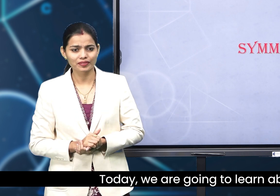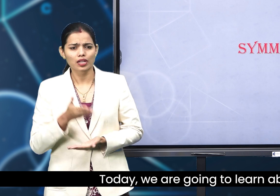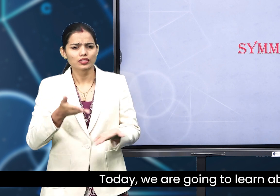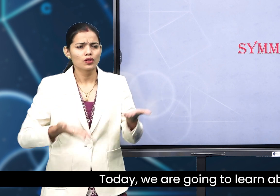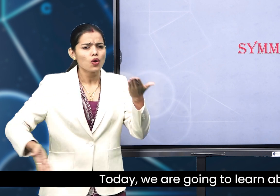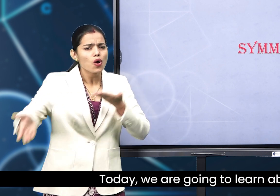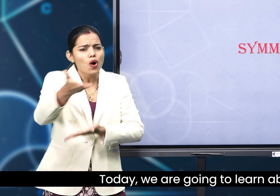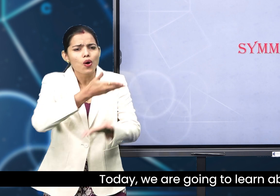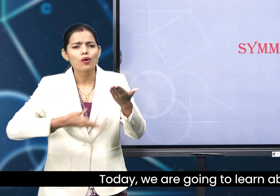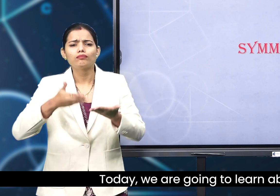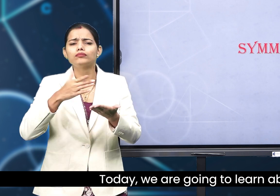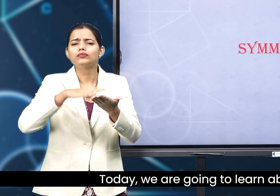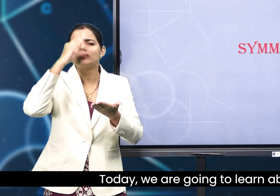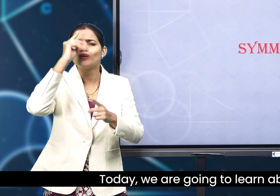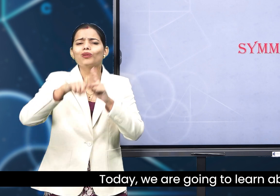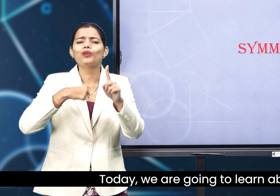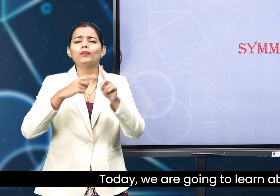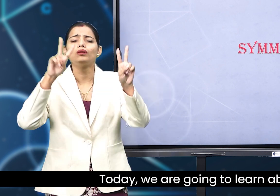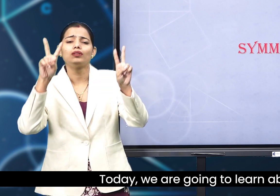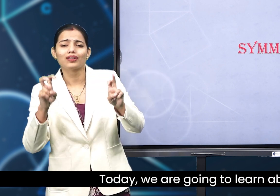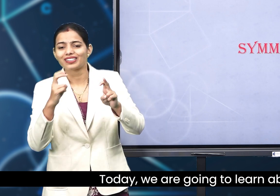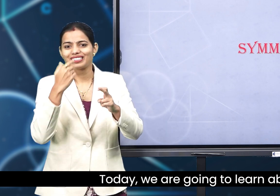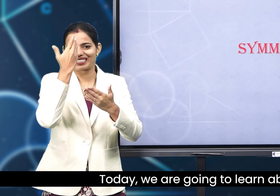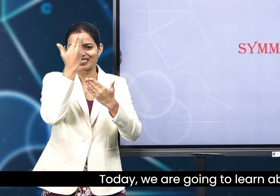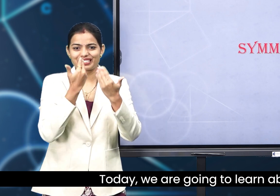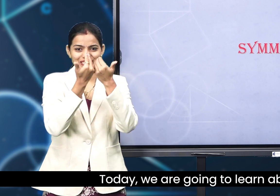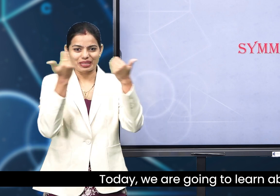Today, we are going to learn about symmetry.